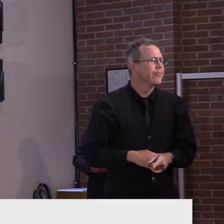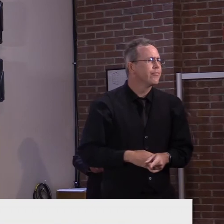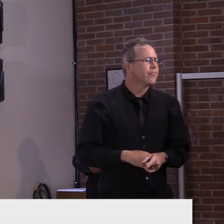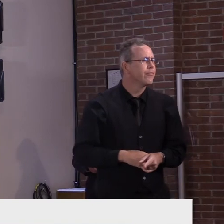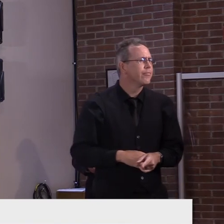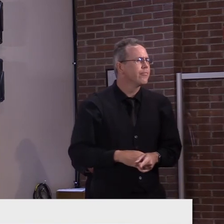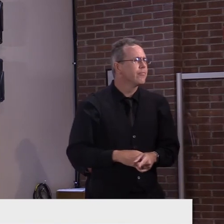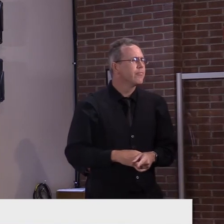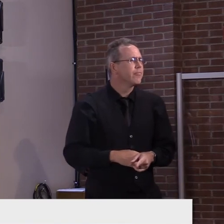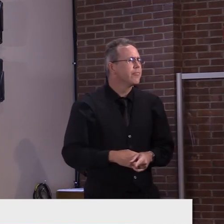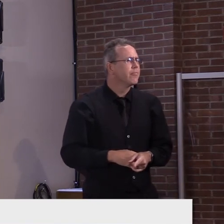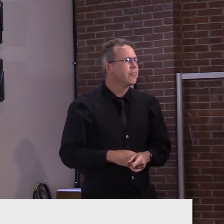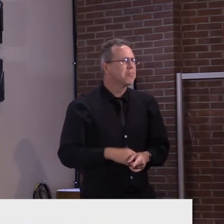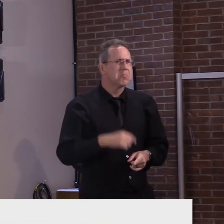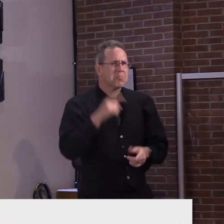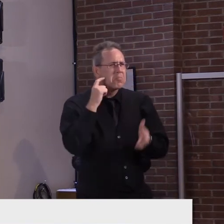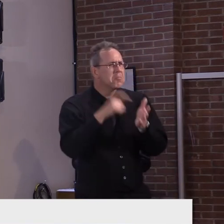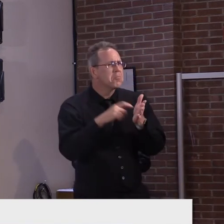school